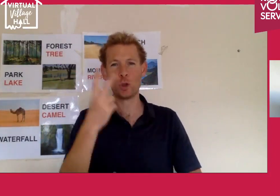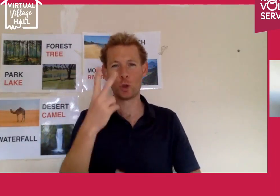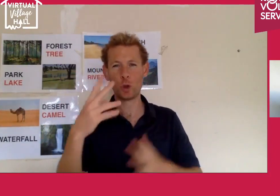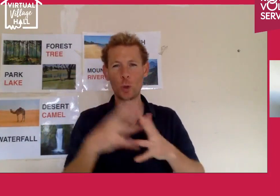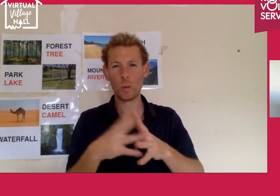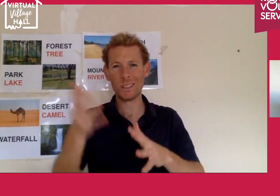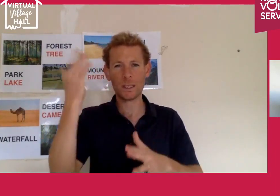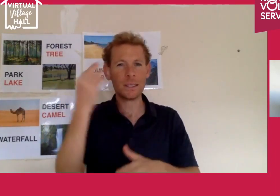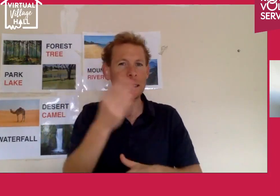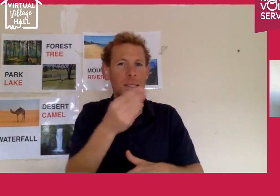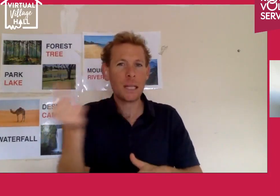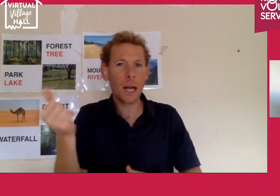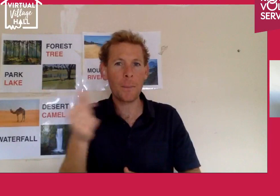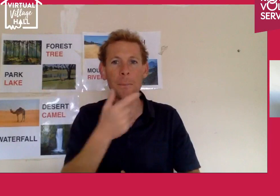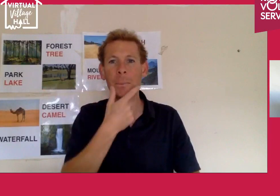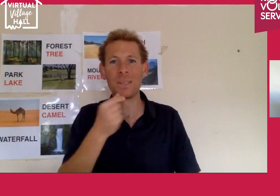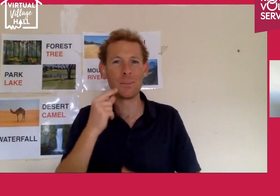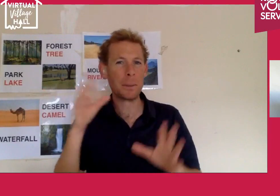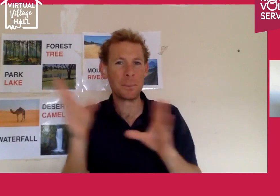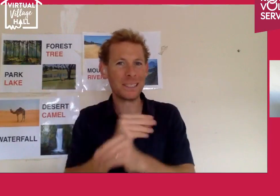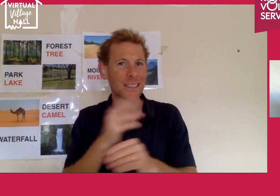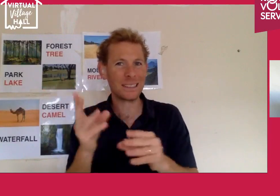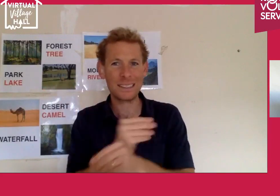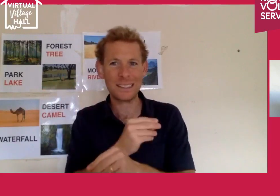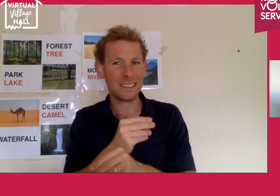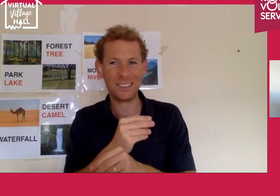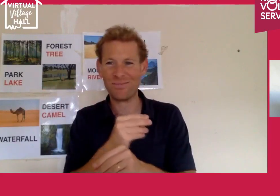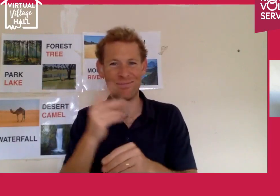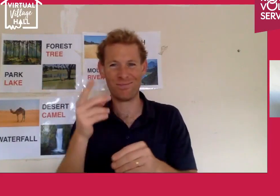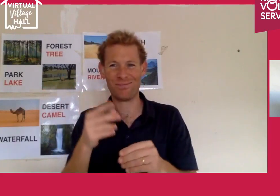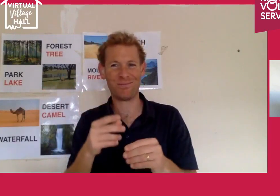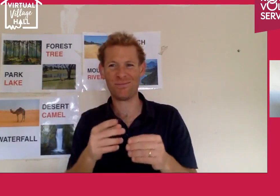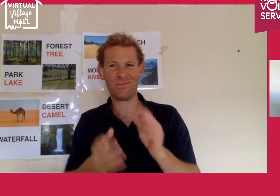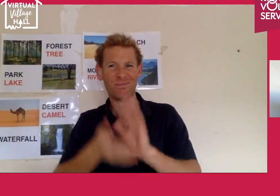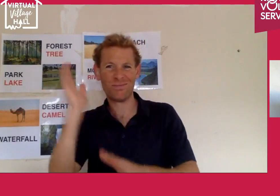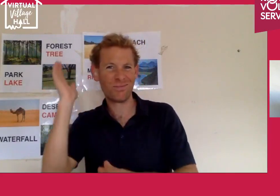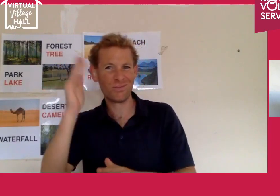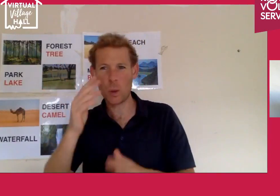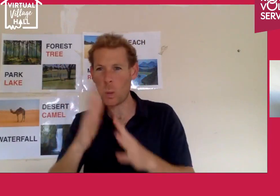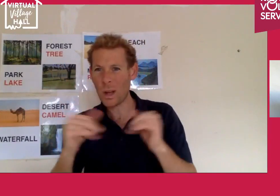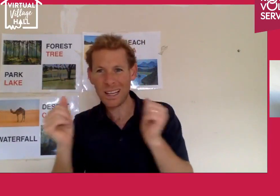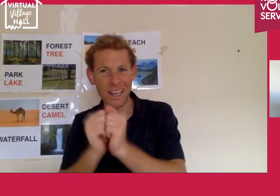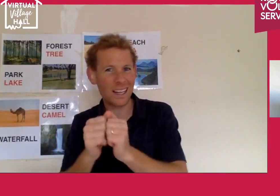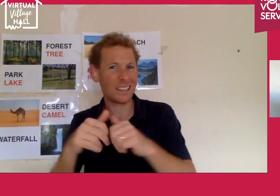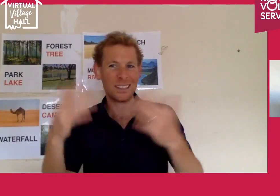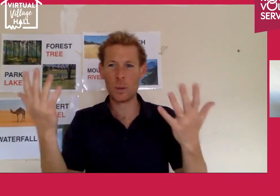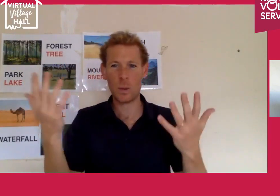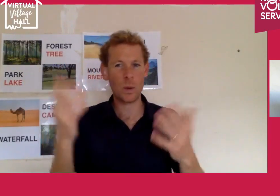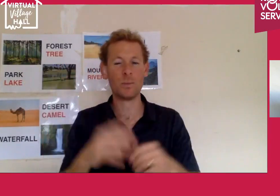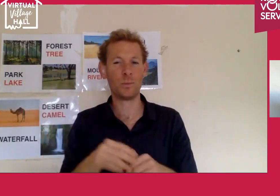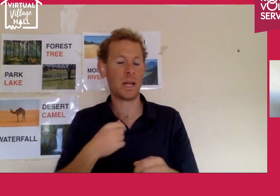ago. And 2 weeks ago, some people missed the session because they